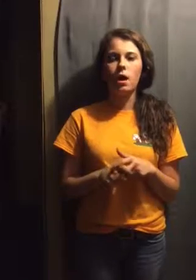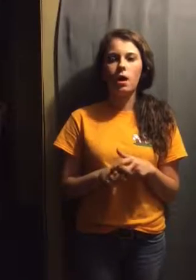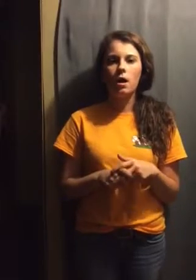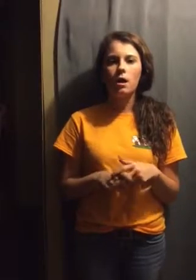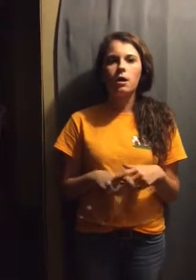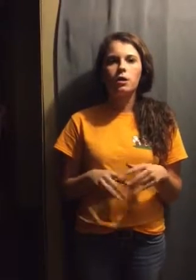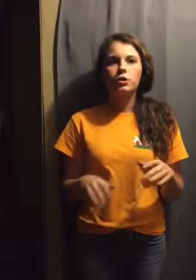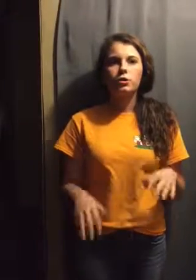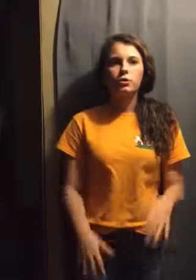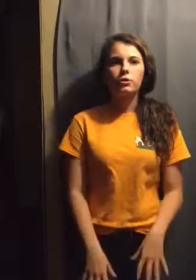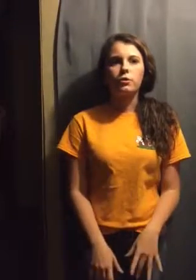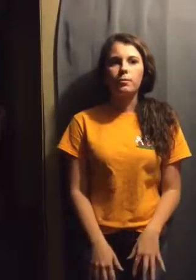their